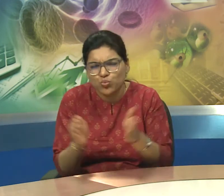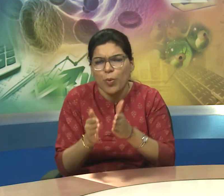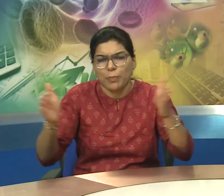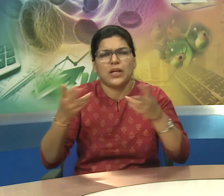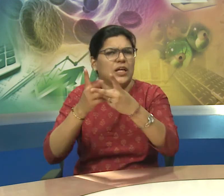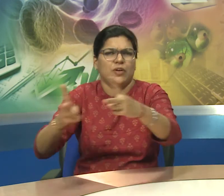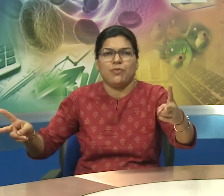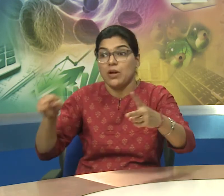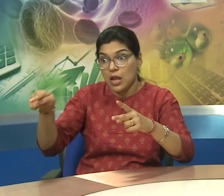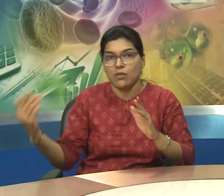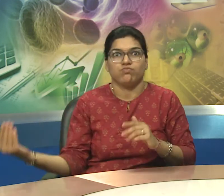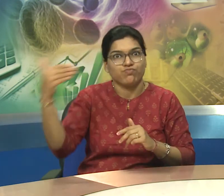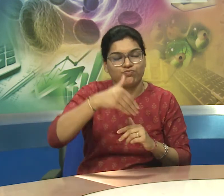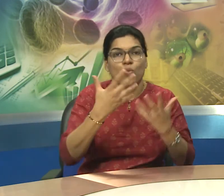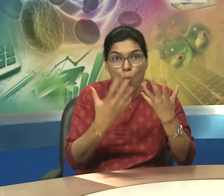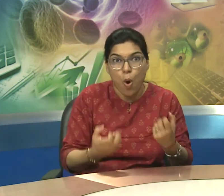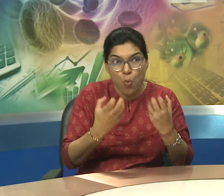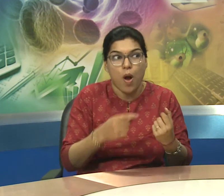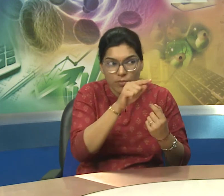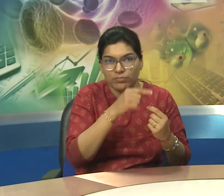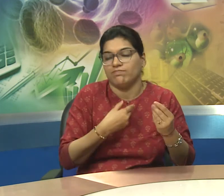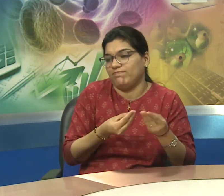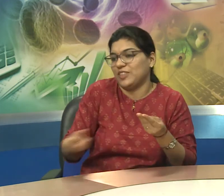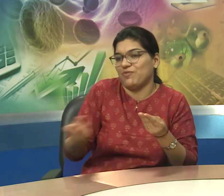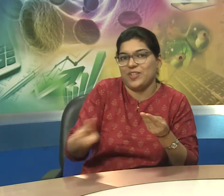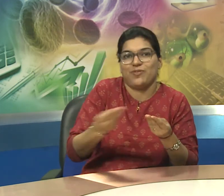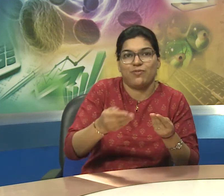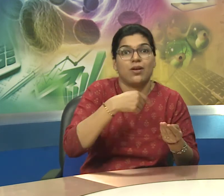A wholesaler sells